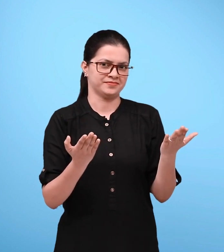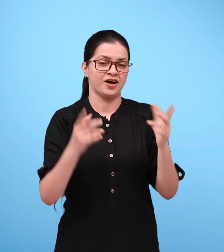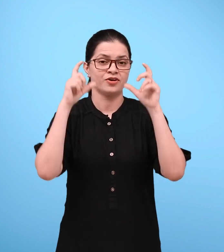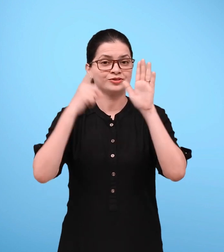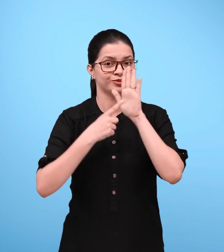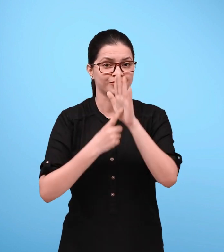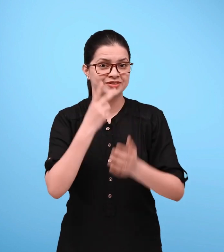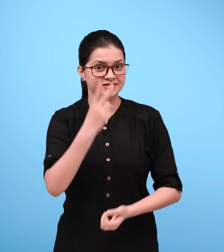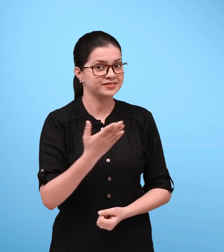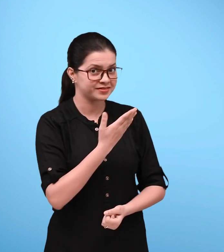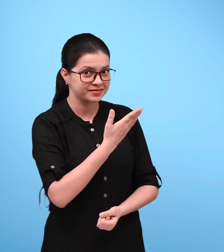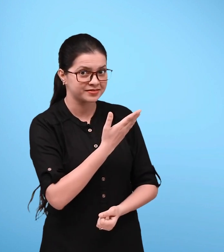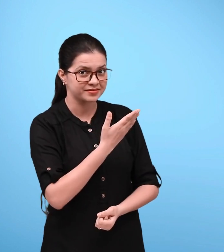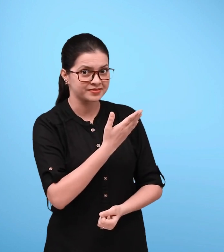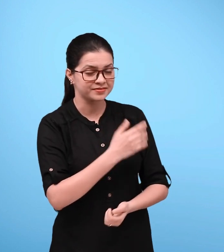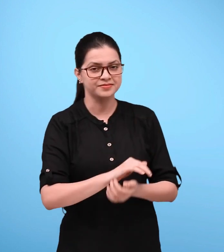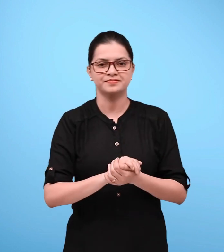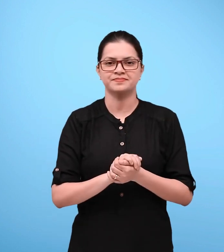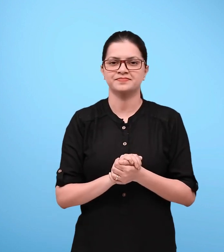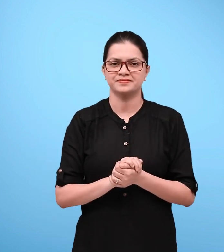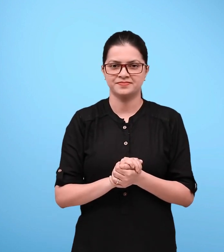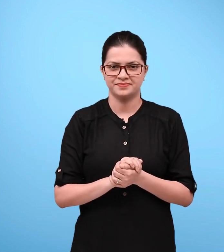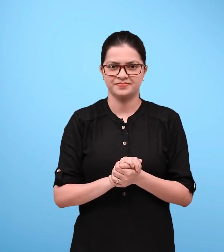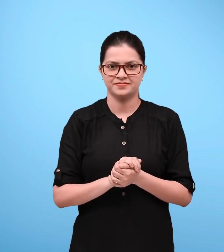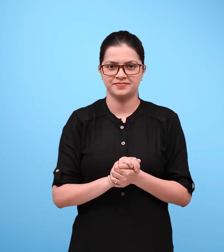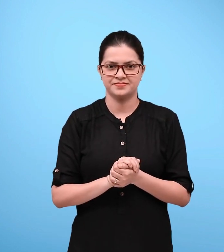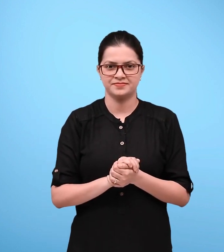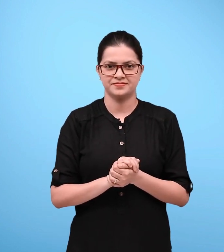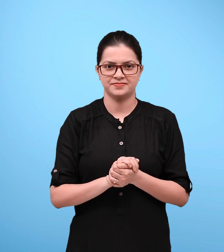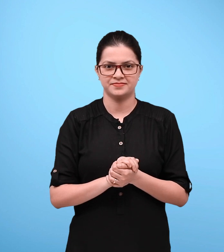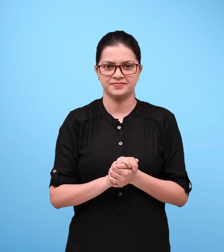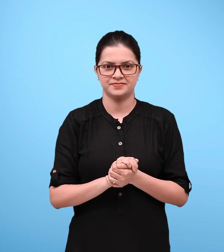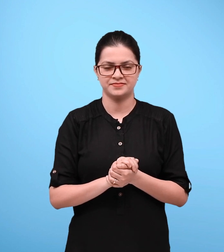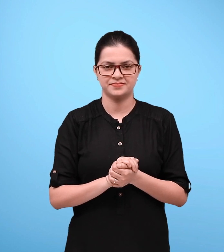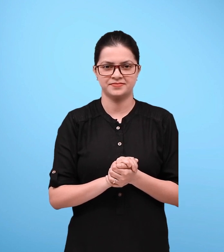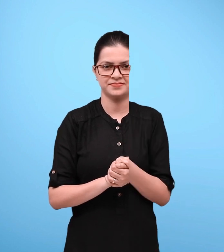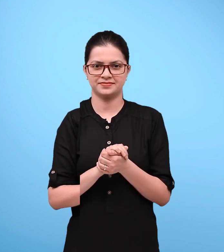Figure 10.7 shows method of placing the scale along the length to be measured.